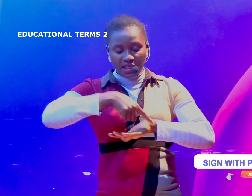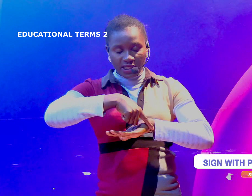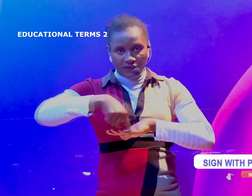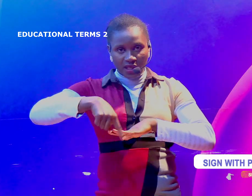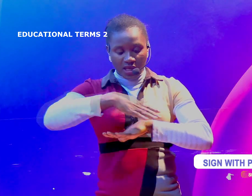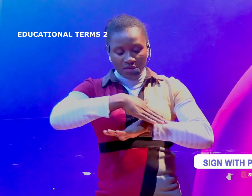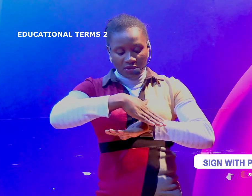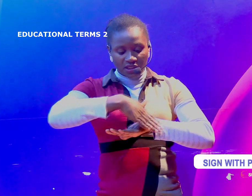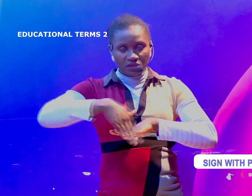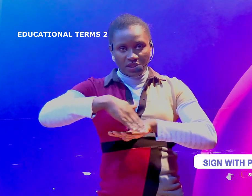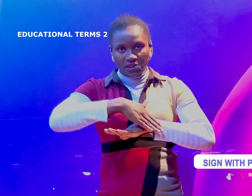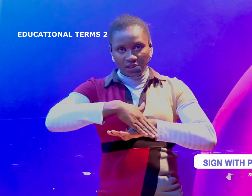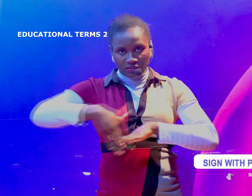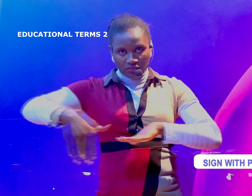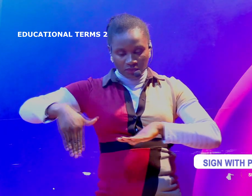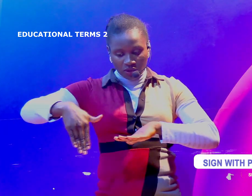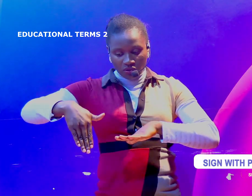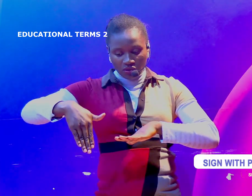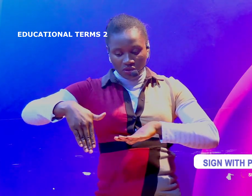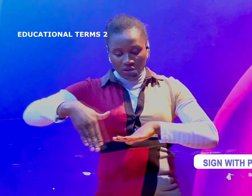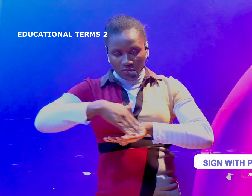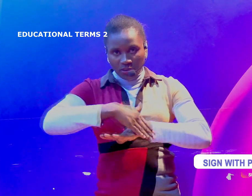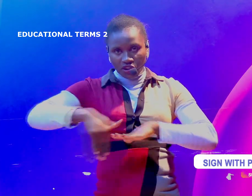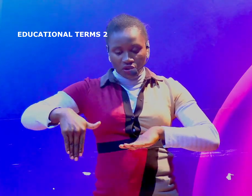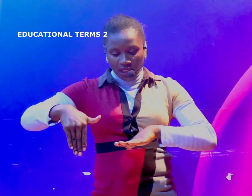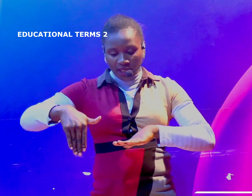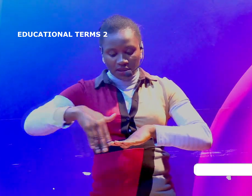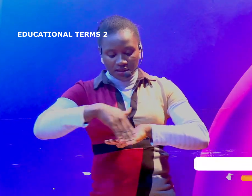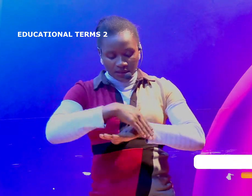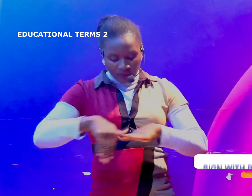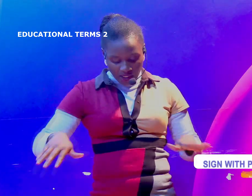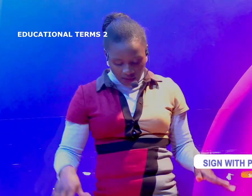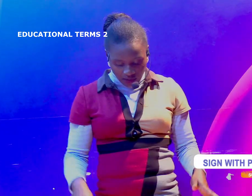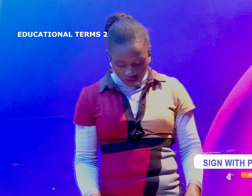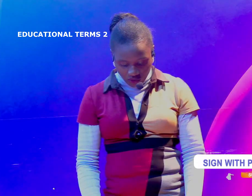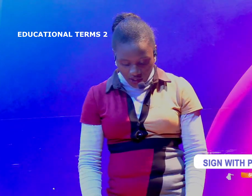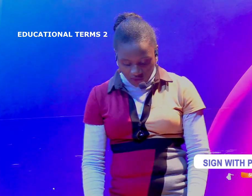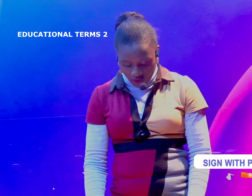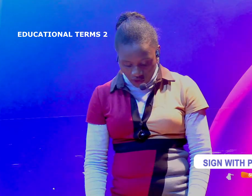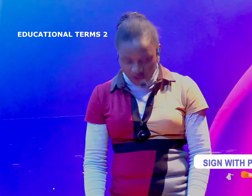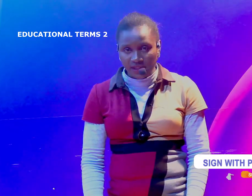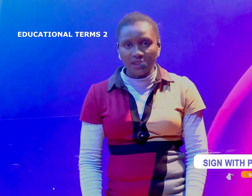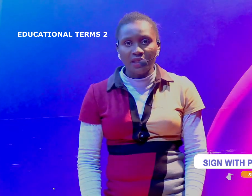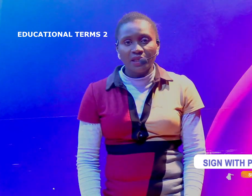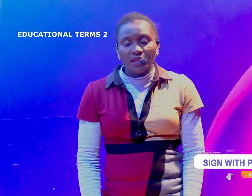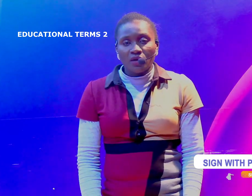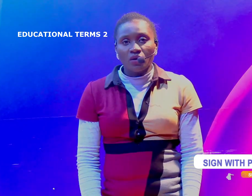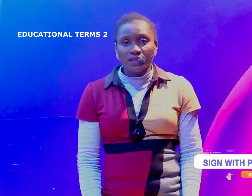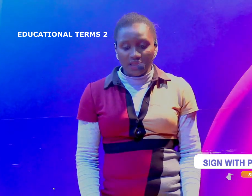finger. But this one, you partition like this. And then also have constant. How do